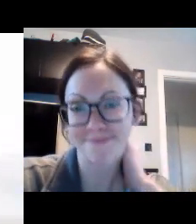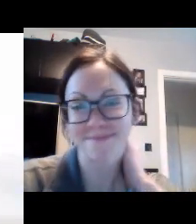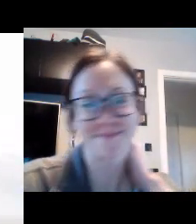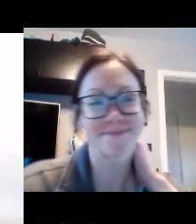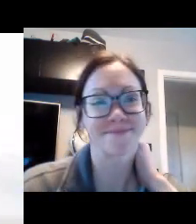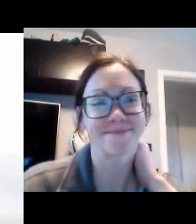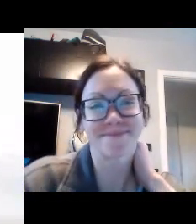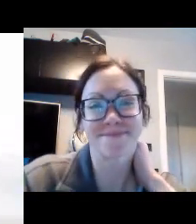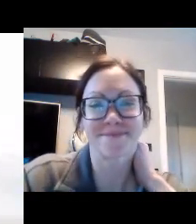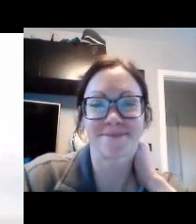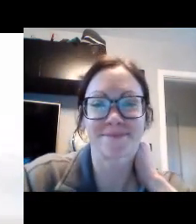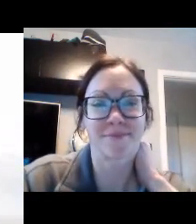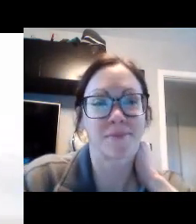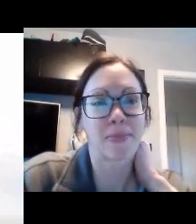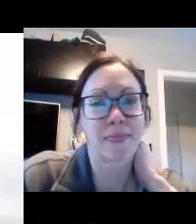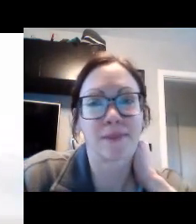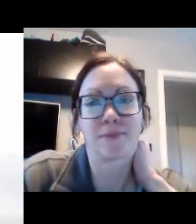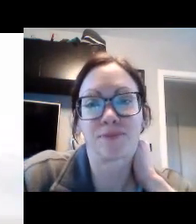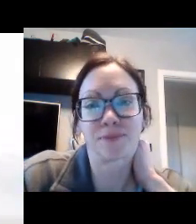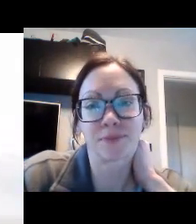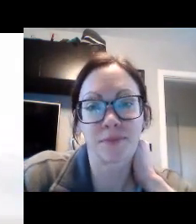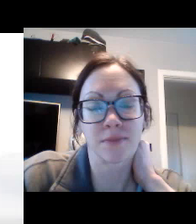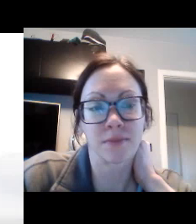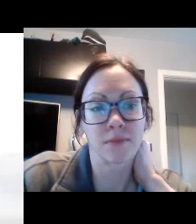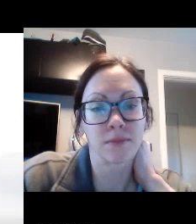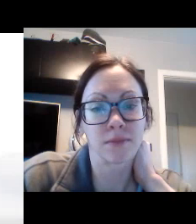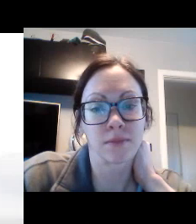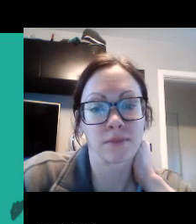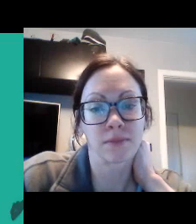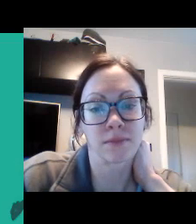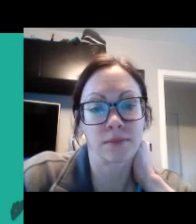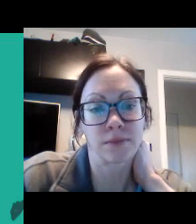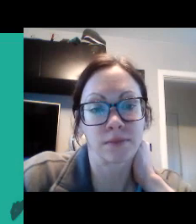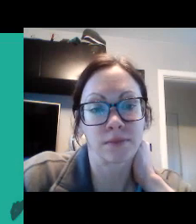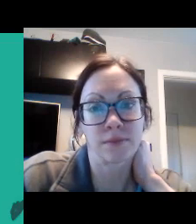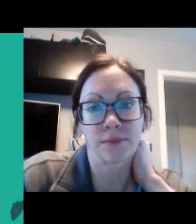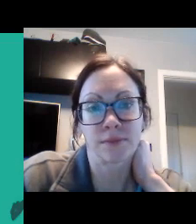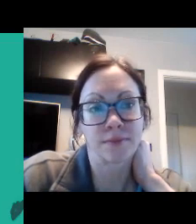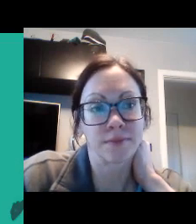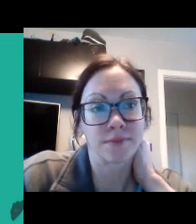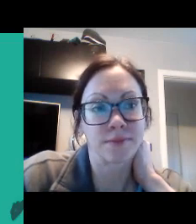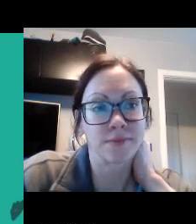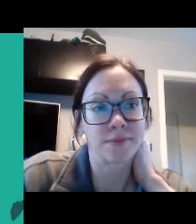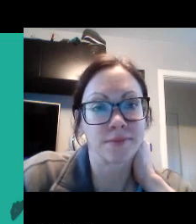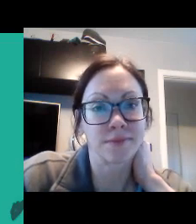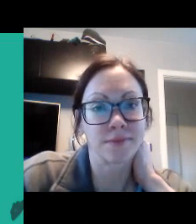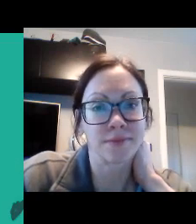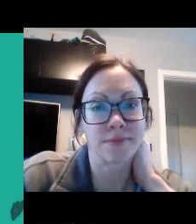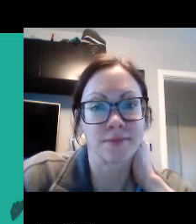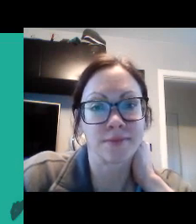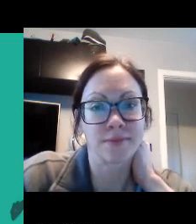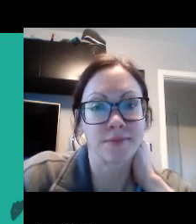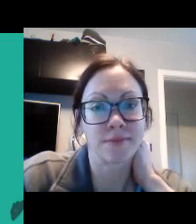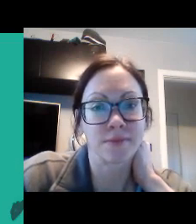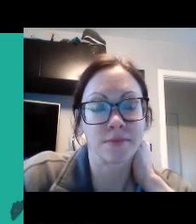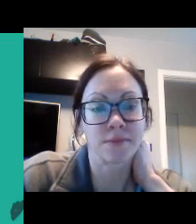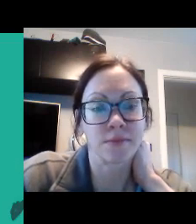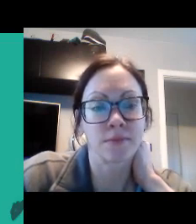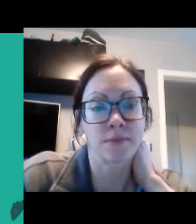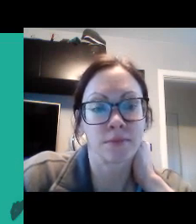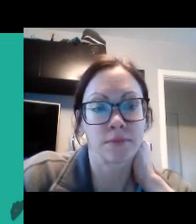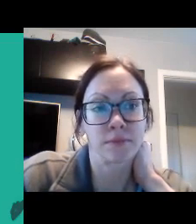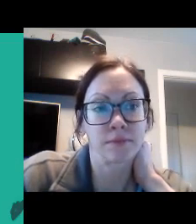Sport for Confidence, who are going to lead today's sessions. So hopefully today, and I'm sure this will be the case, but participants will gain